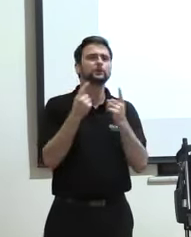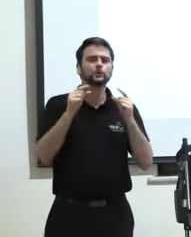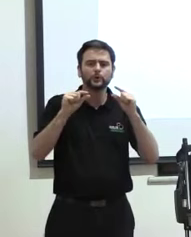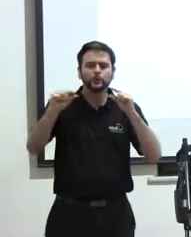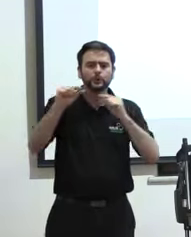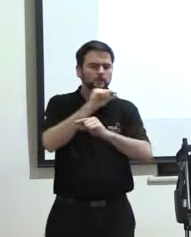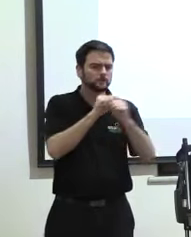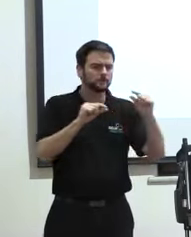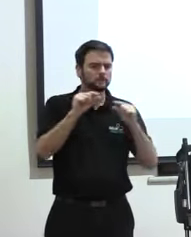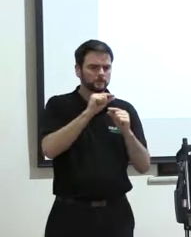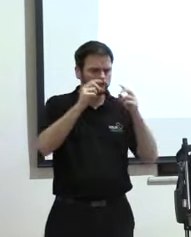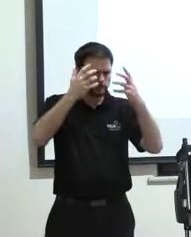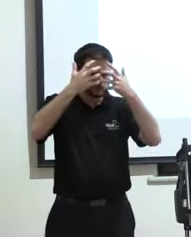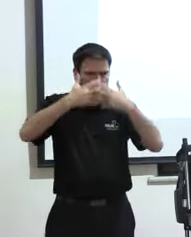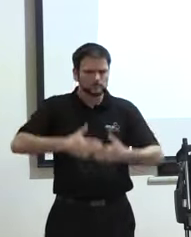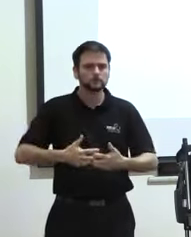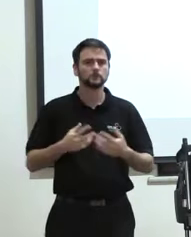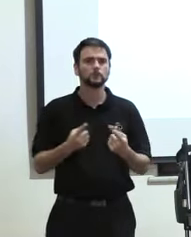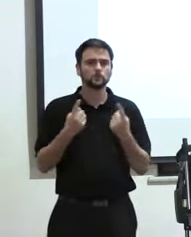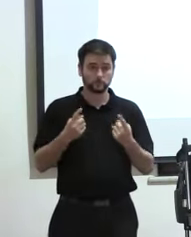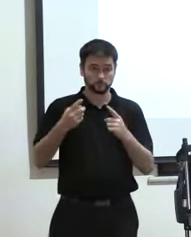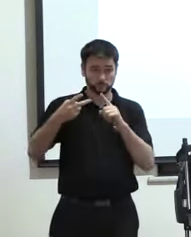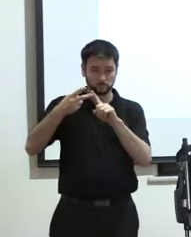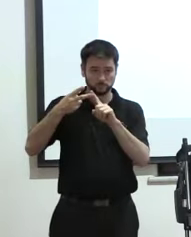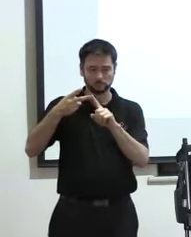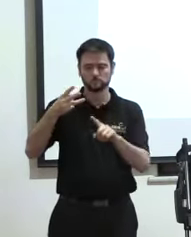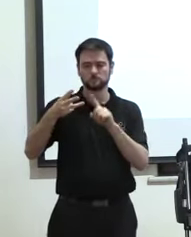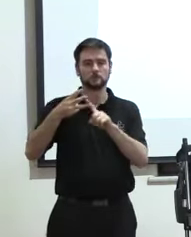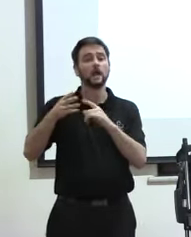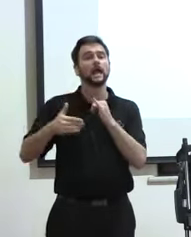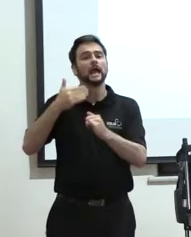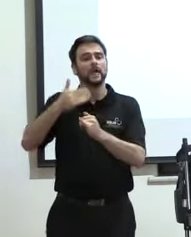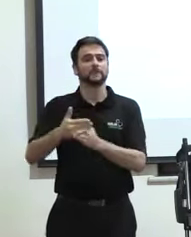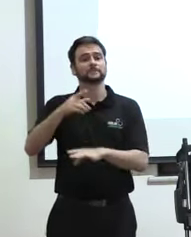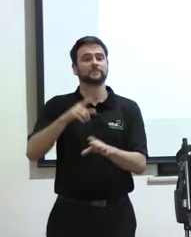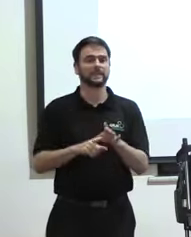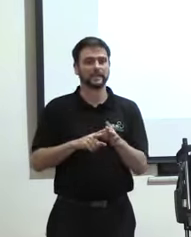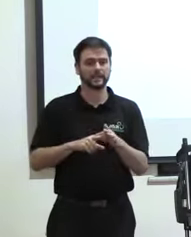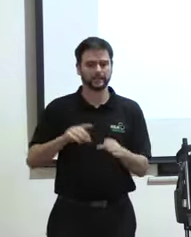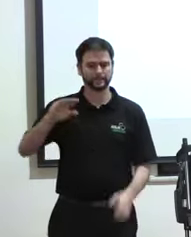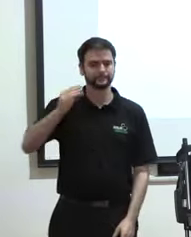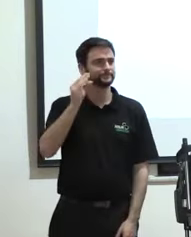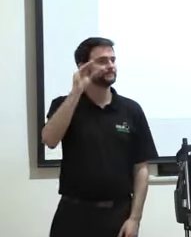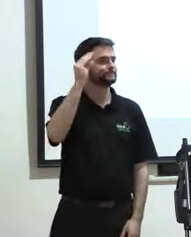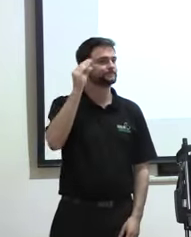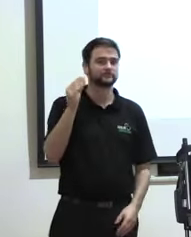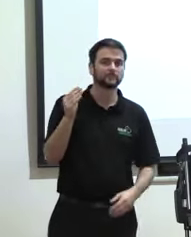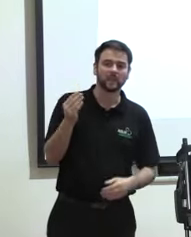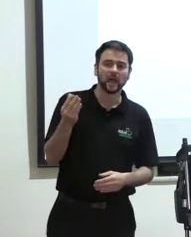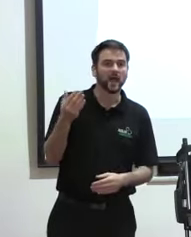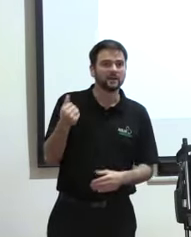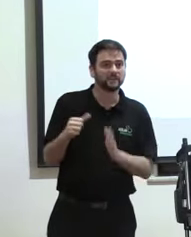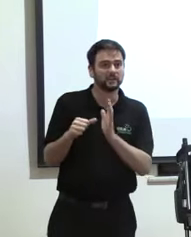things. And at the end of the year, it means acquitting any funding, so letting the agency know what you did with the